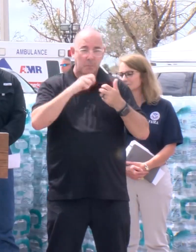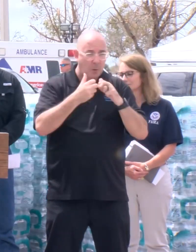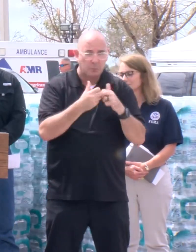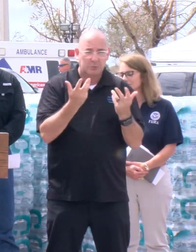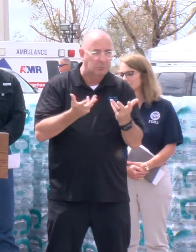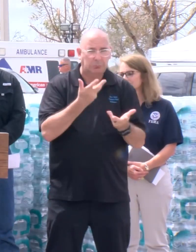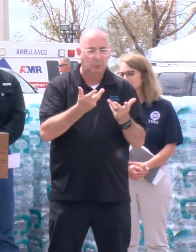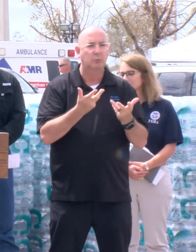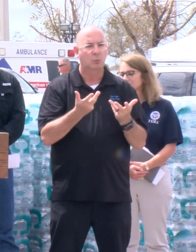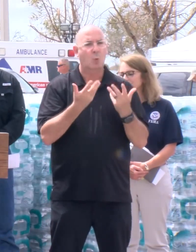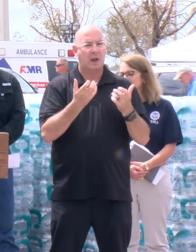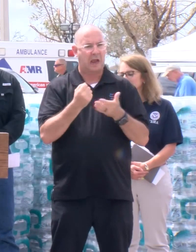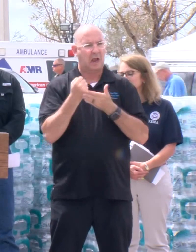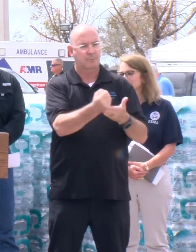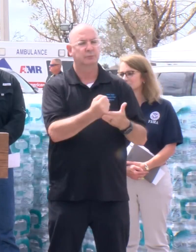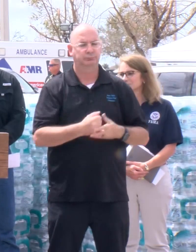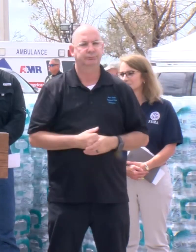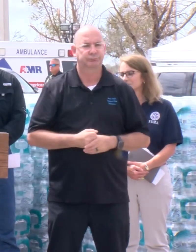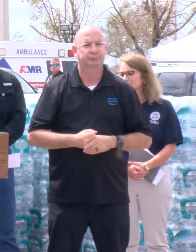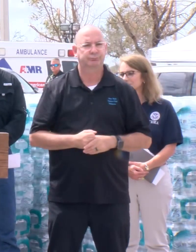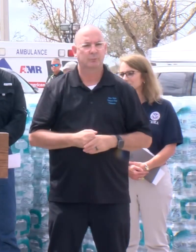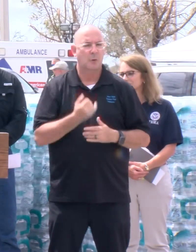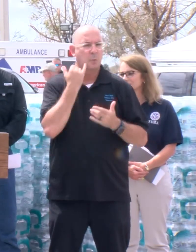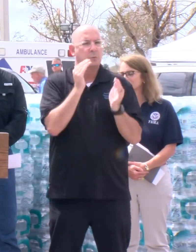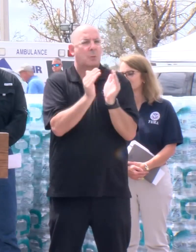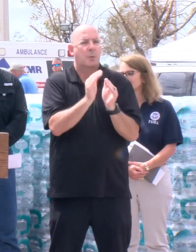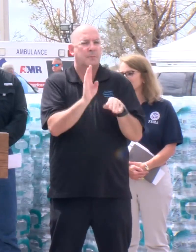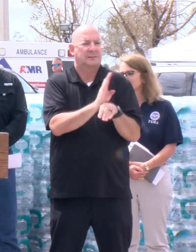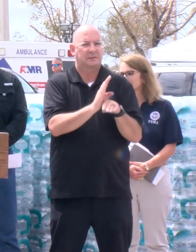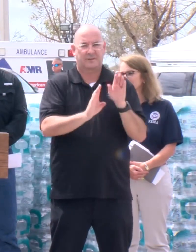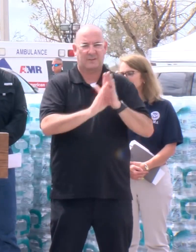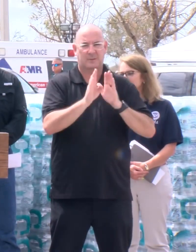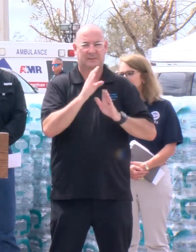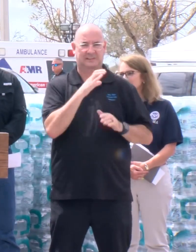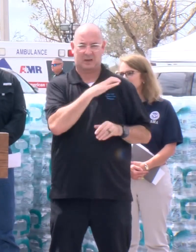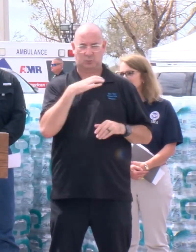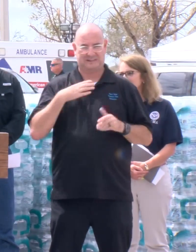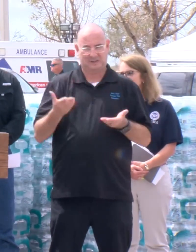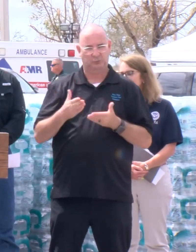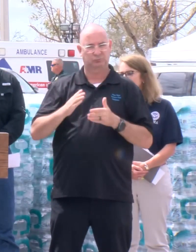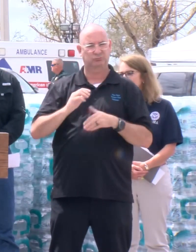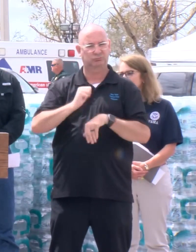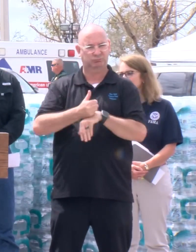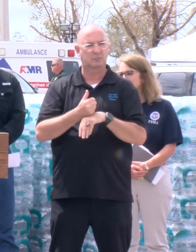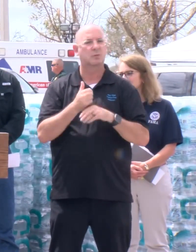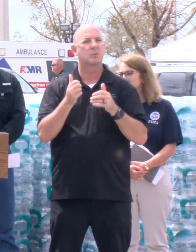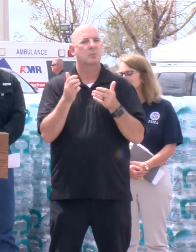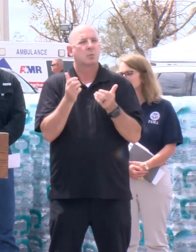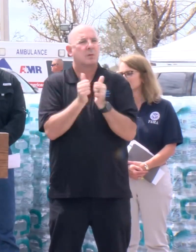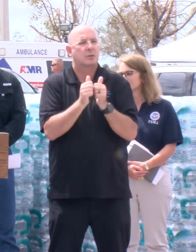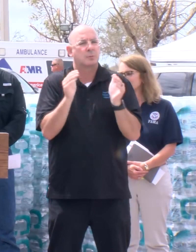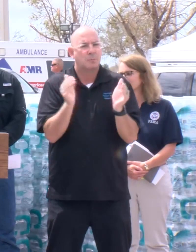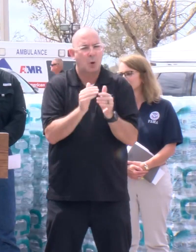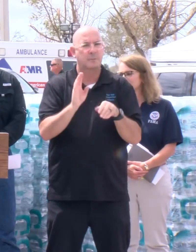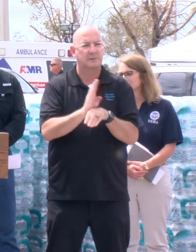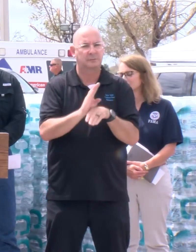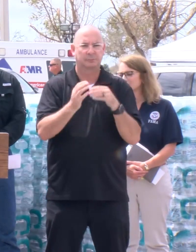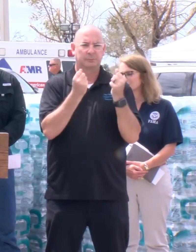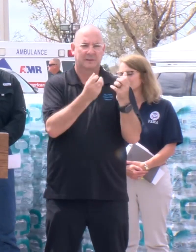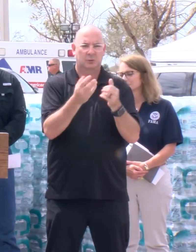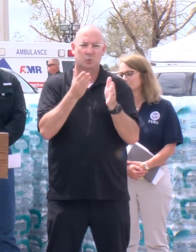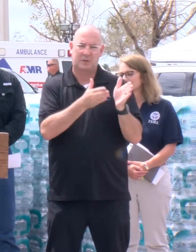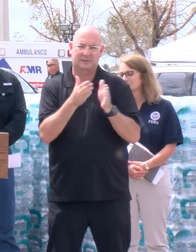they want to be helpful. Small Business Development Council's here to help with small businesses in a variety of ways for support